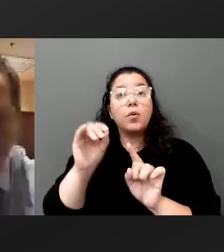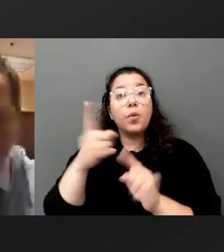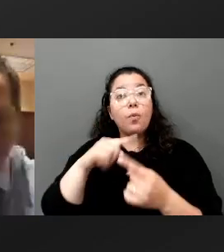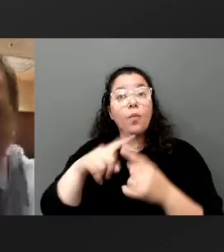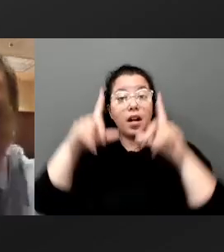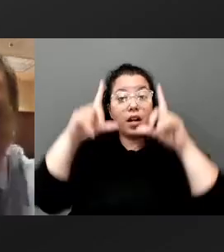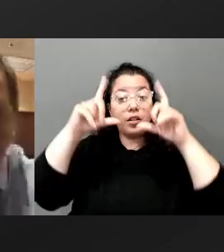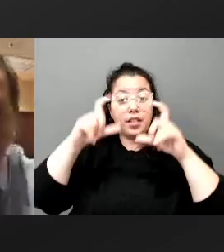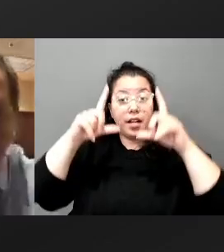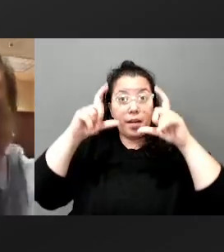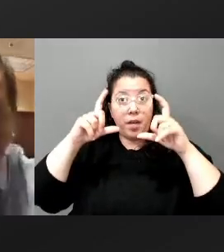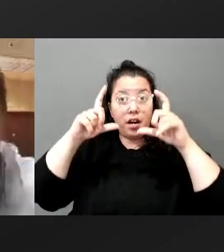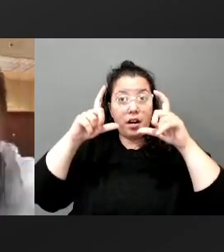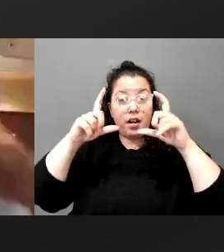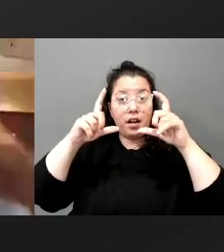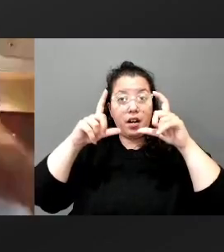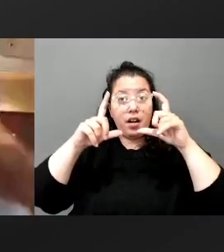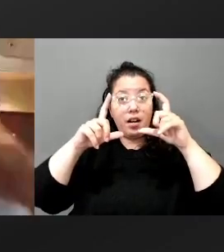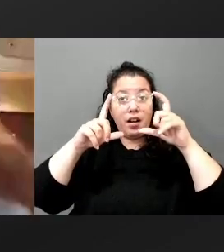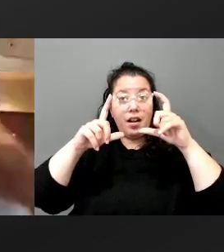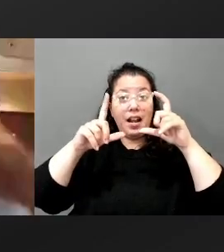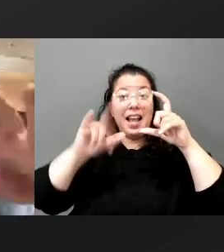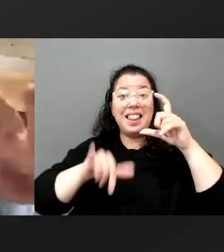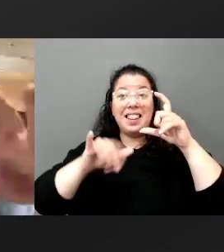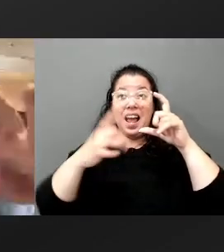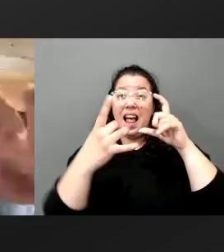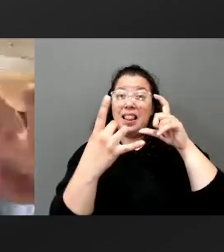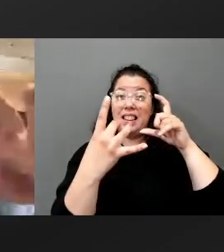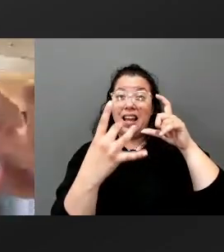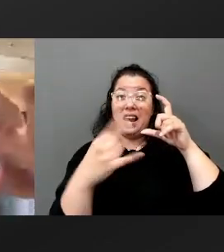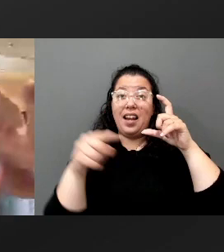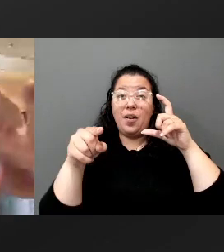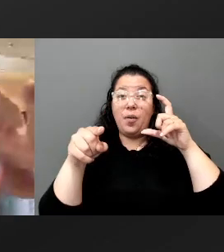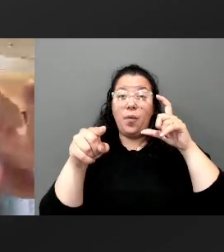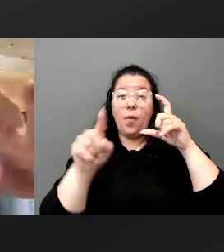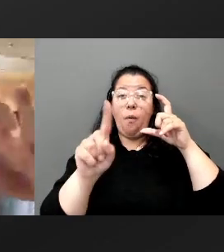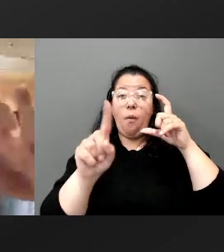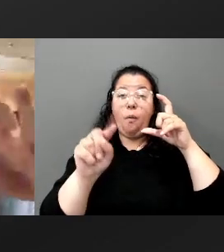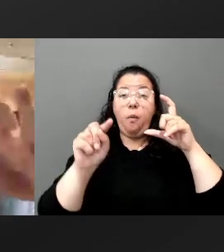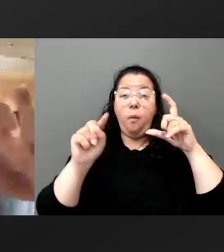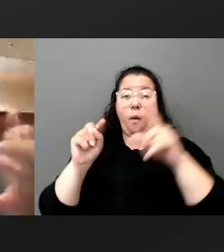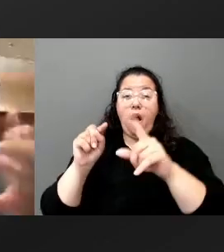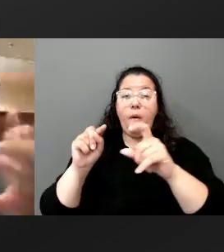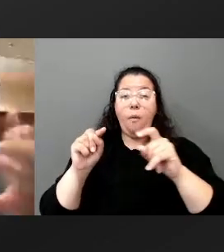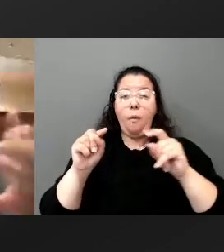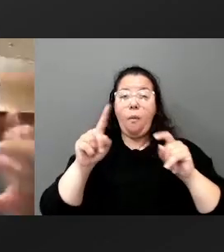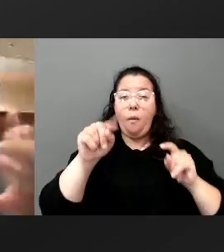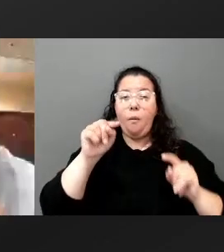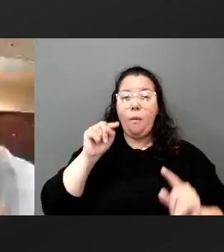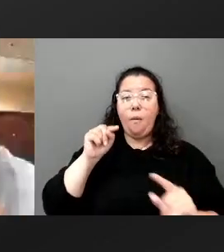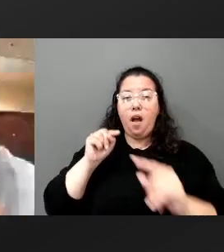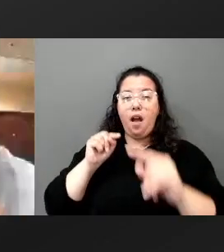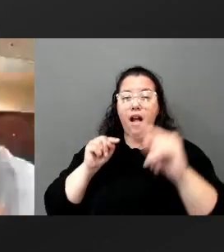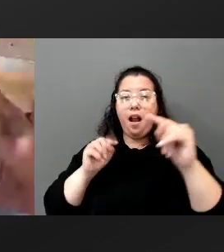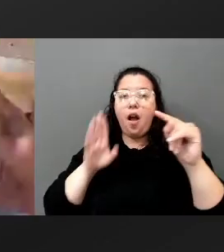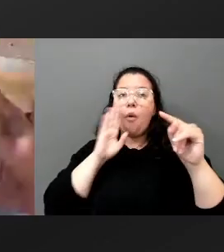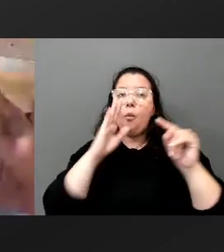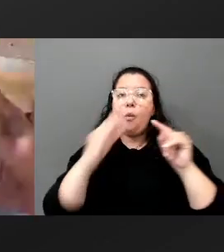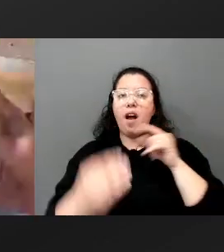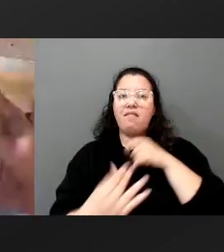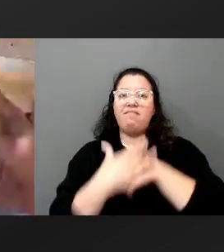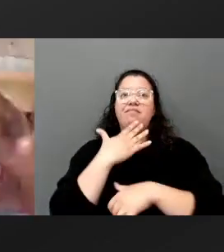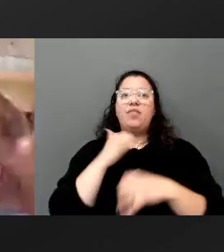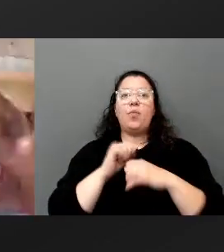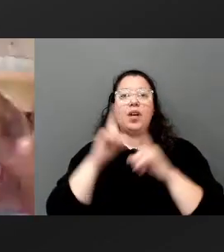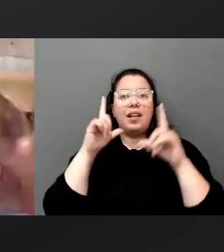that wave interacts with the shape of the aperture of the camera. So normally if you have to have a photo camera, so you have a